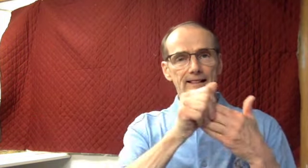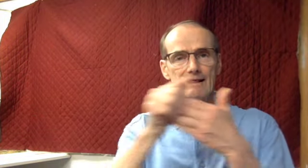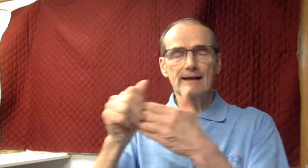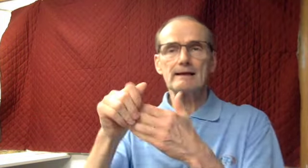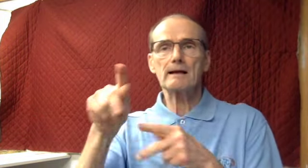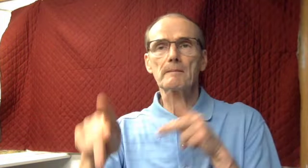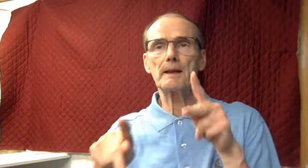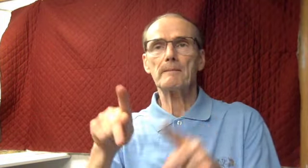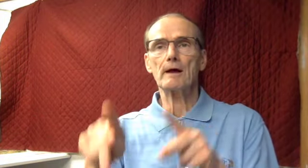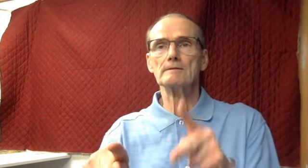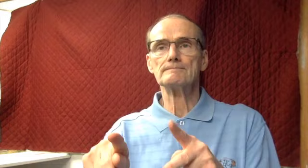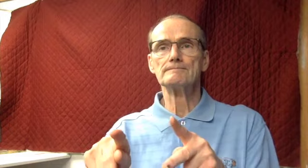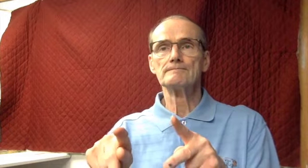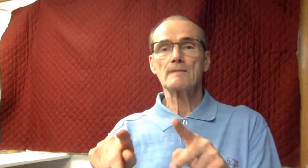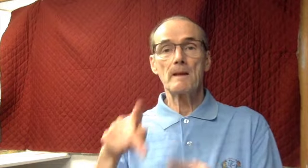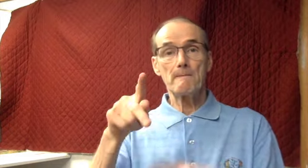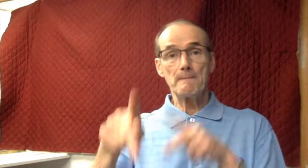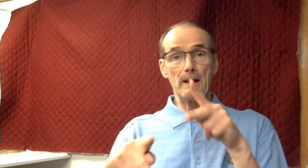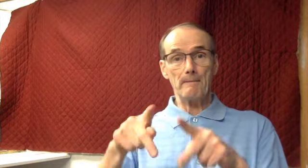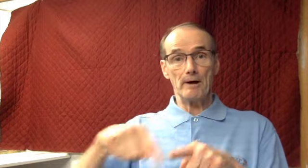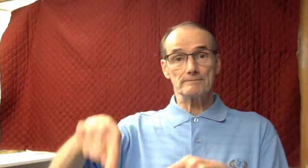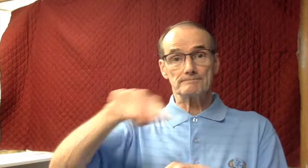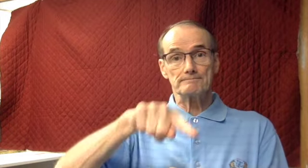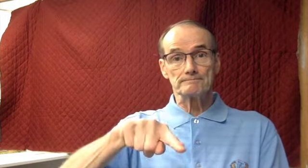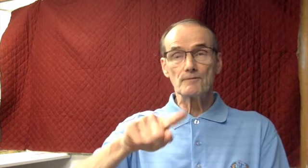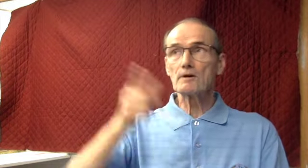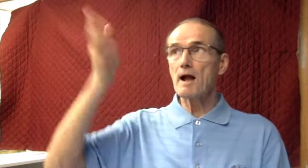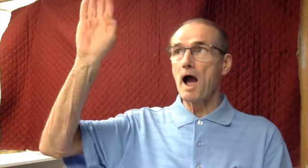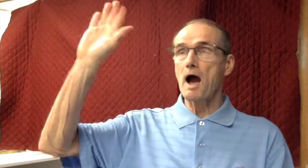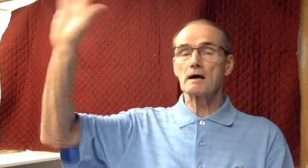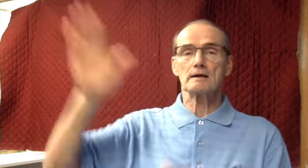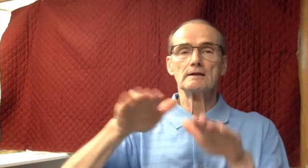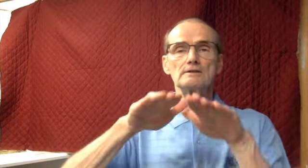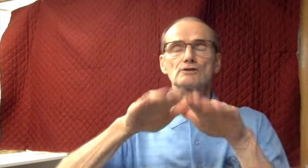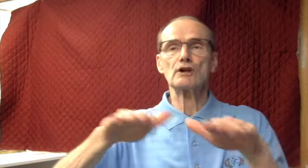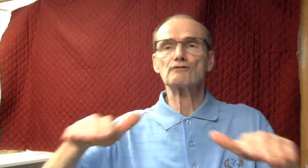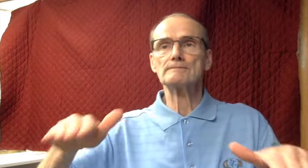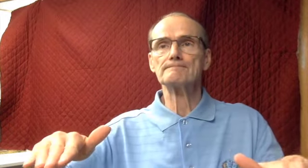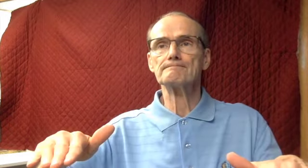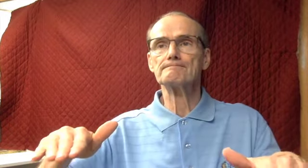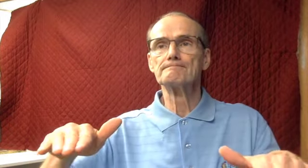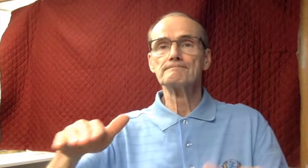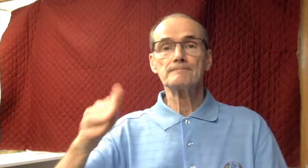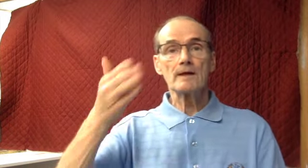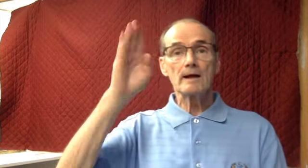for those who are led by the Spirit of God are sons of God.